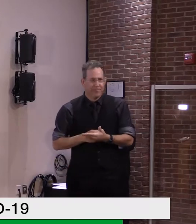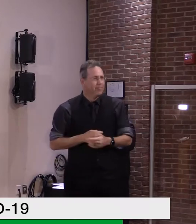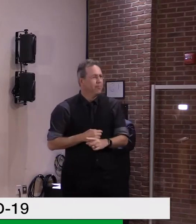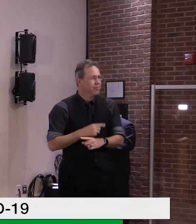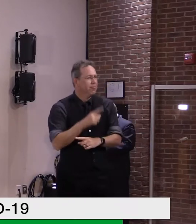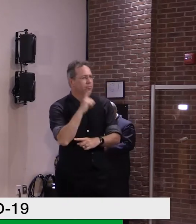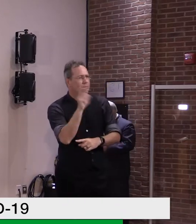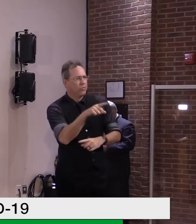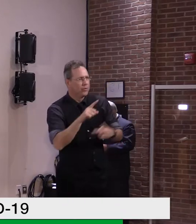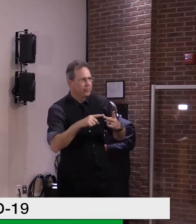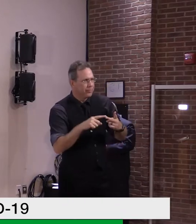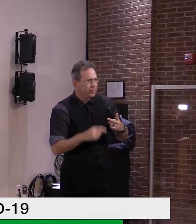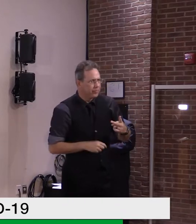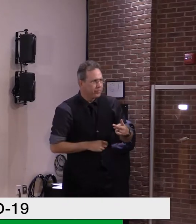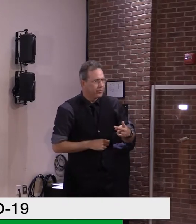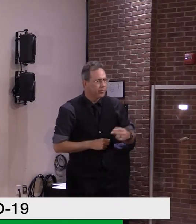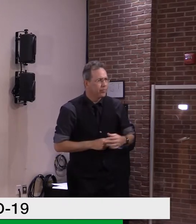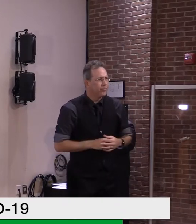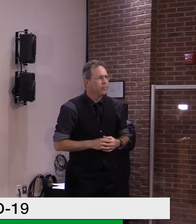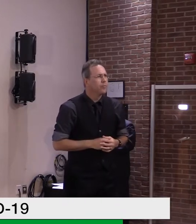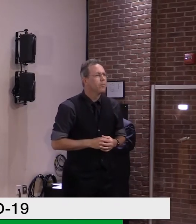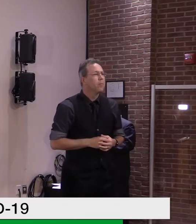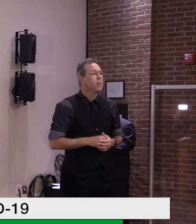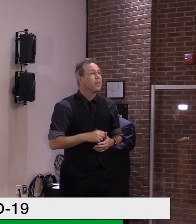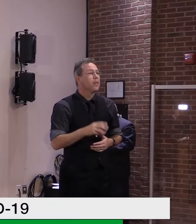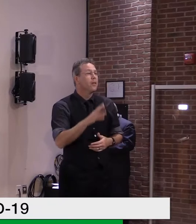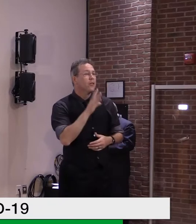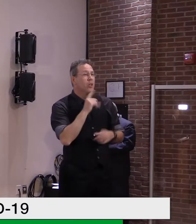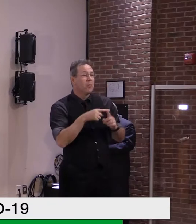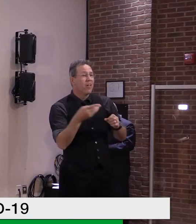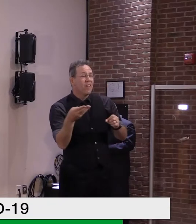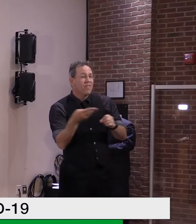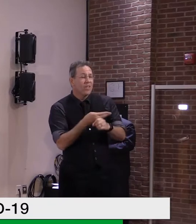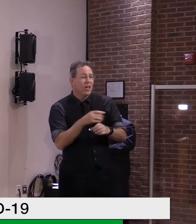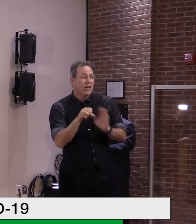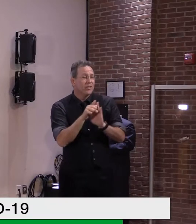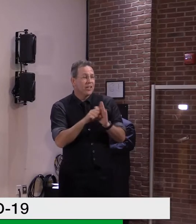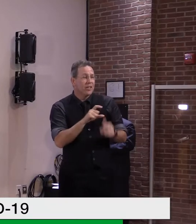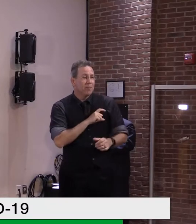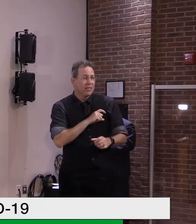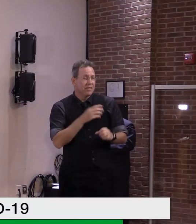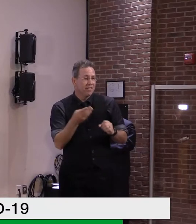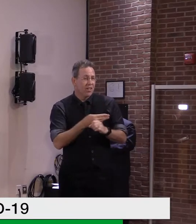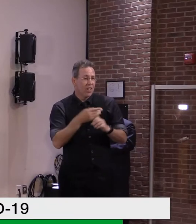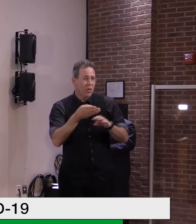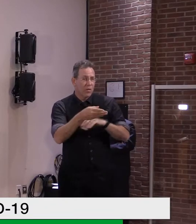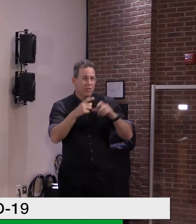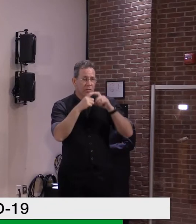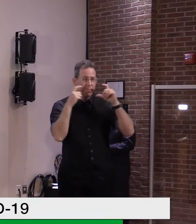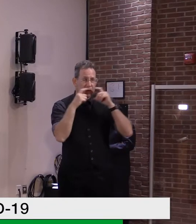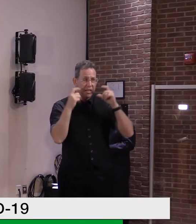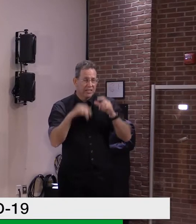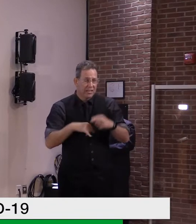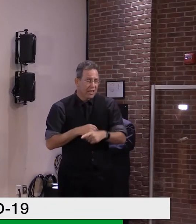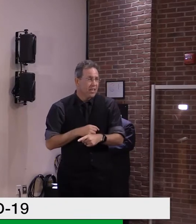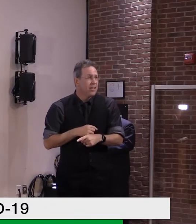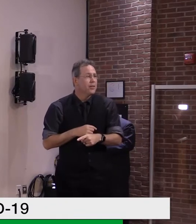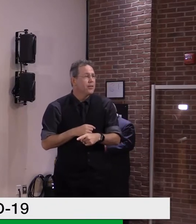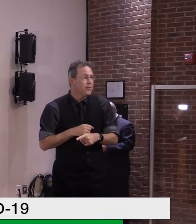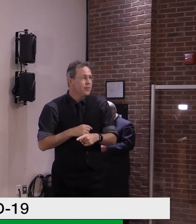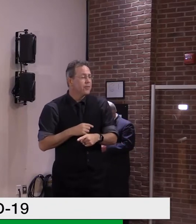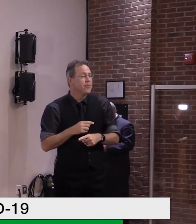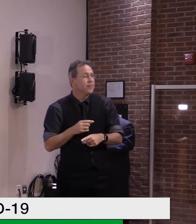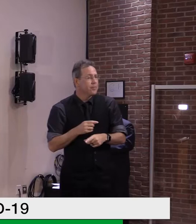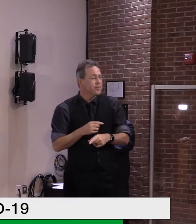Mike, what I can tell you is, I did look into that. What I can tell you is that the trooper was not